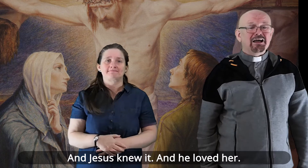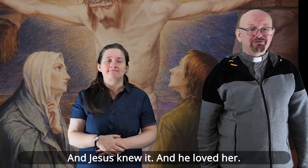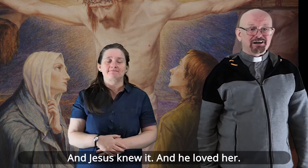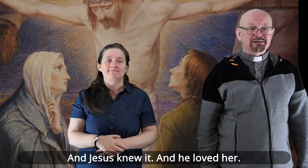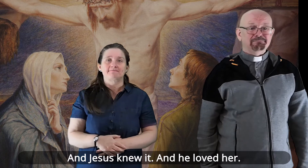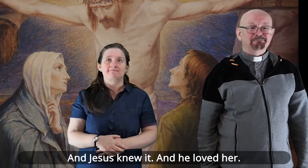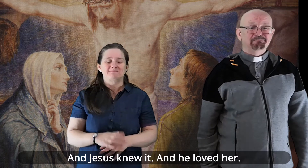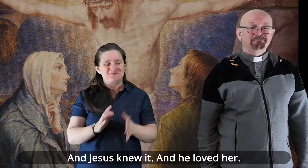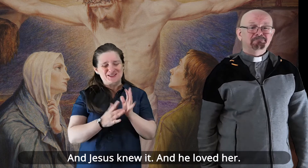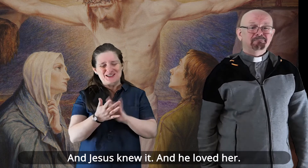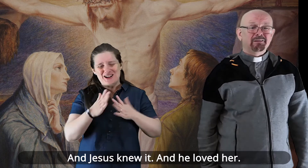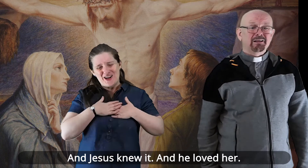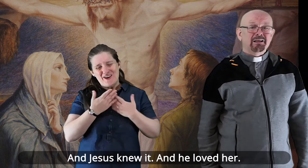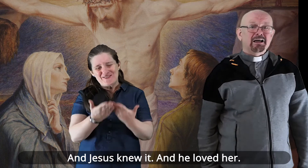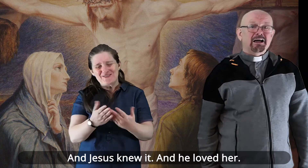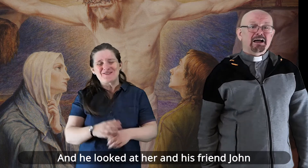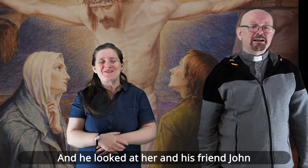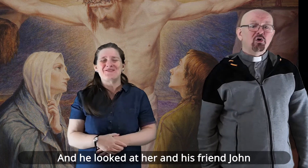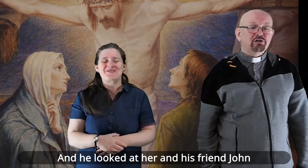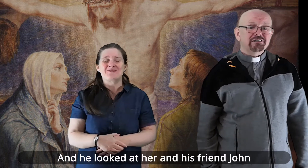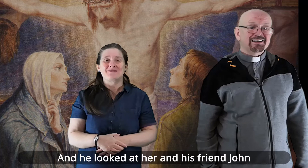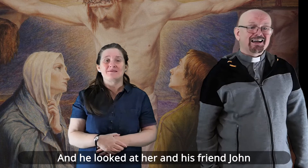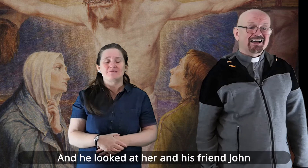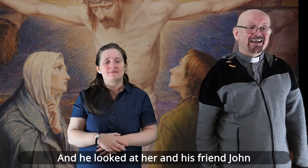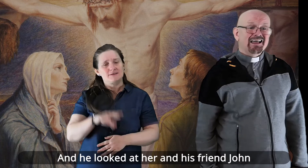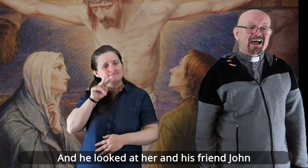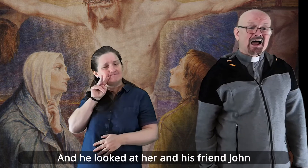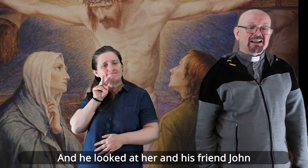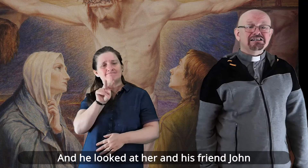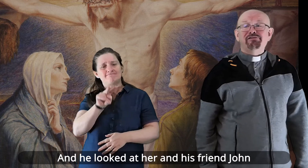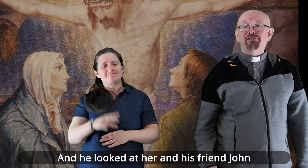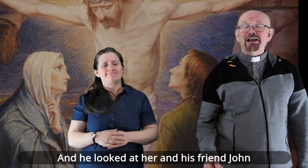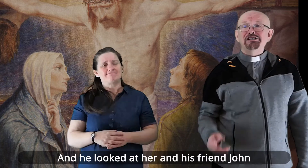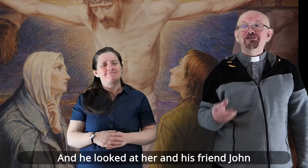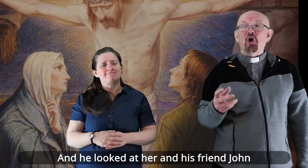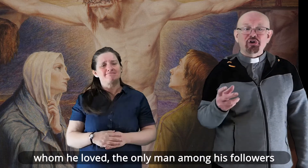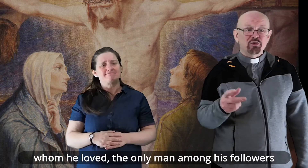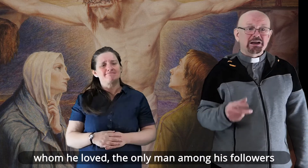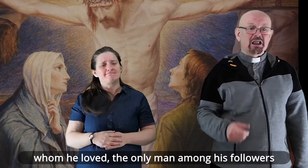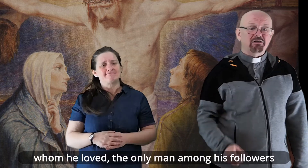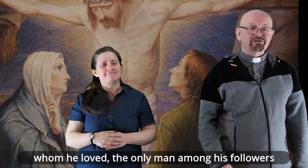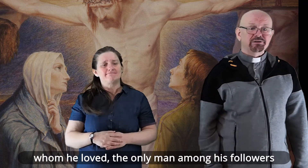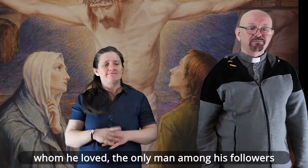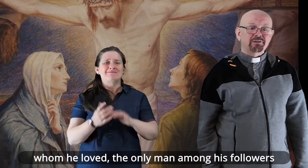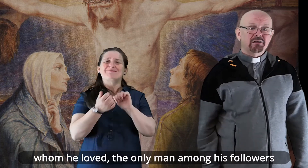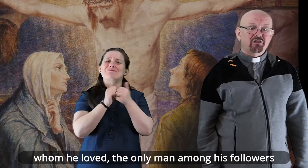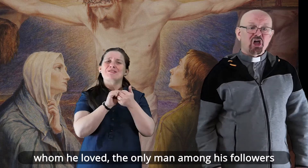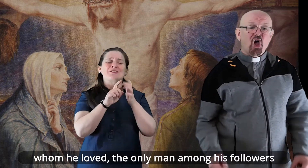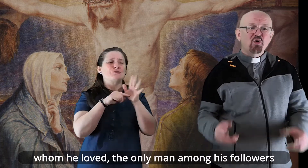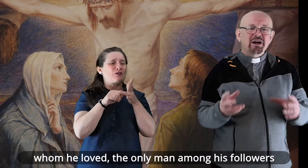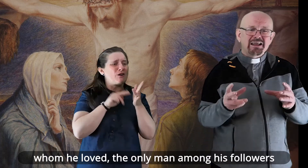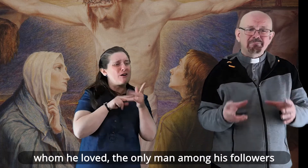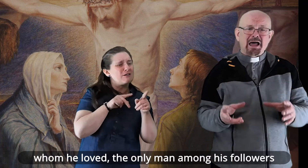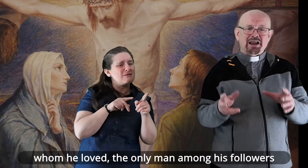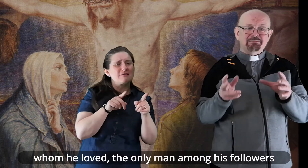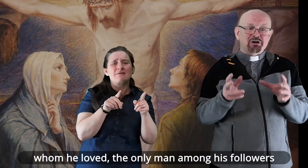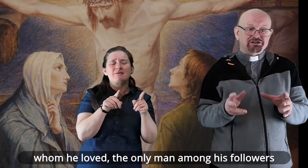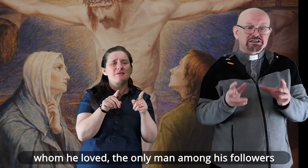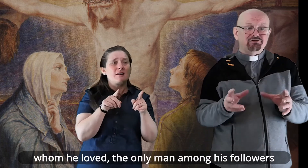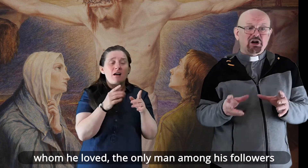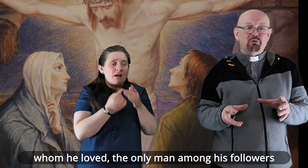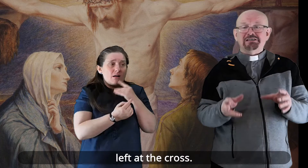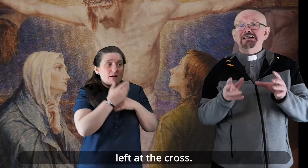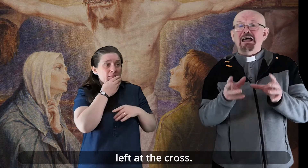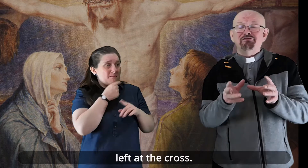And he loved her. And he looked at her and at his friend John, who he loved, the only man amongst